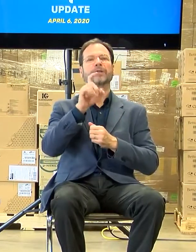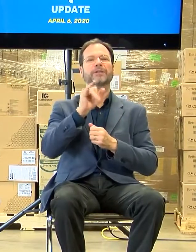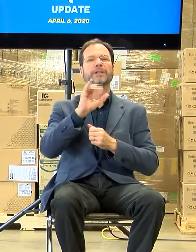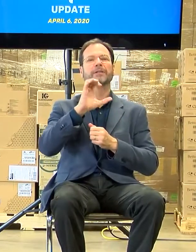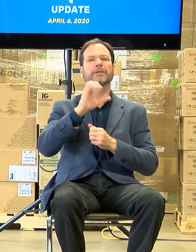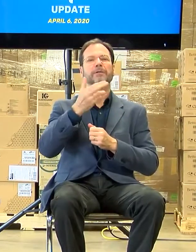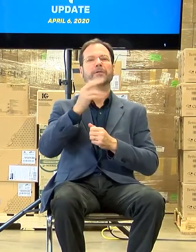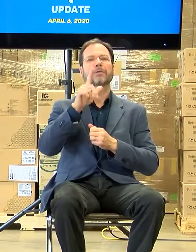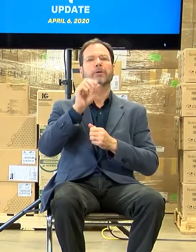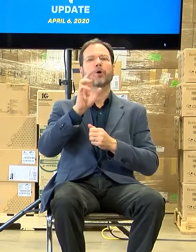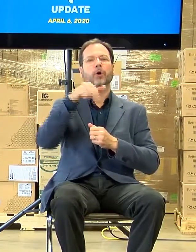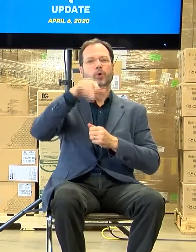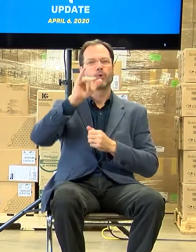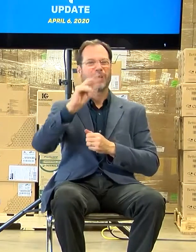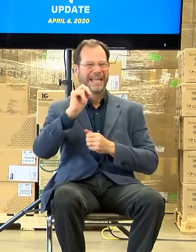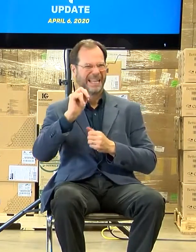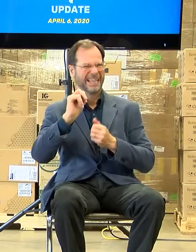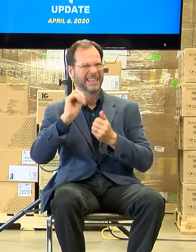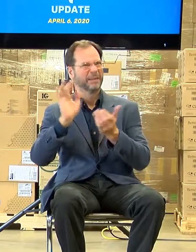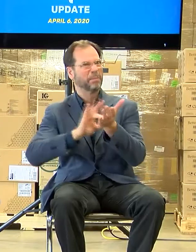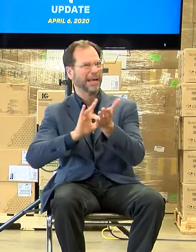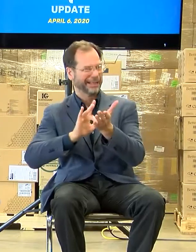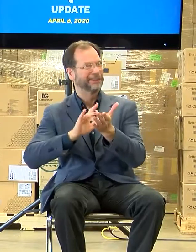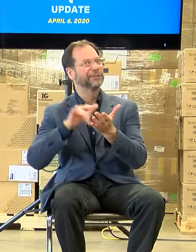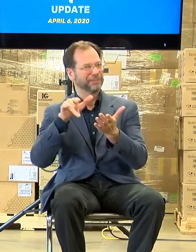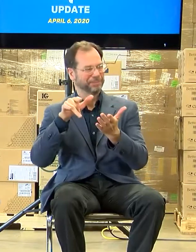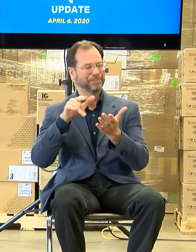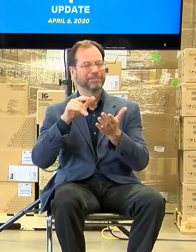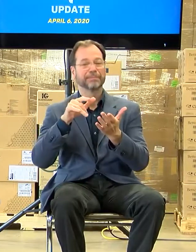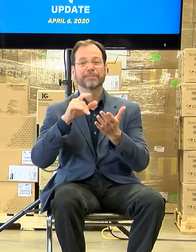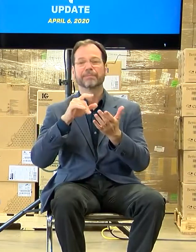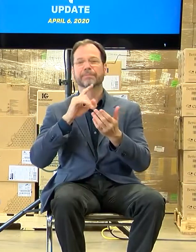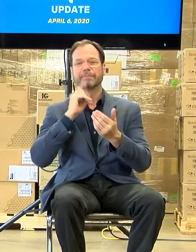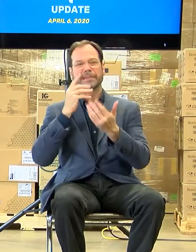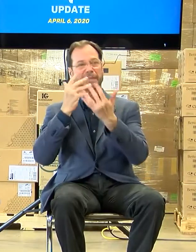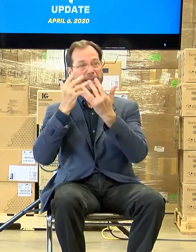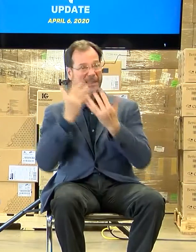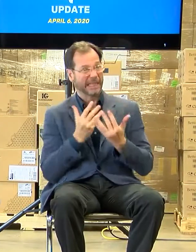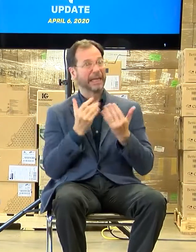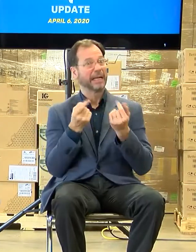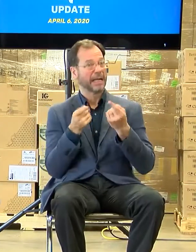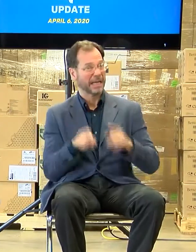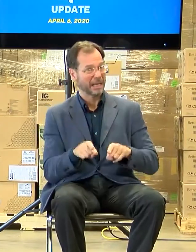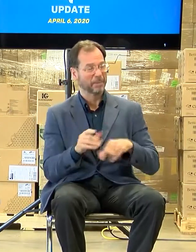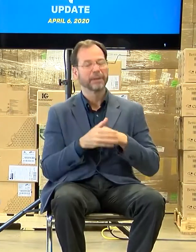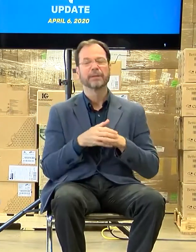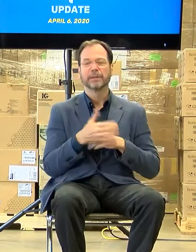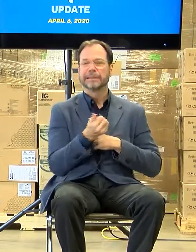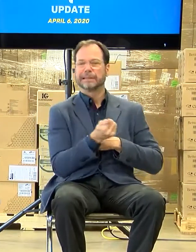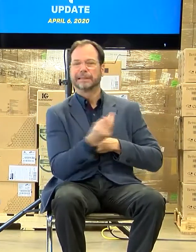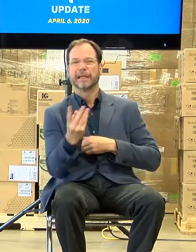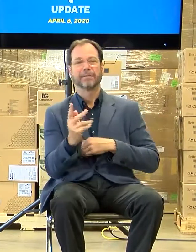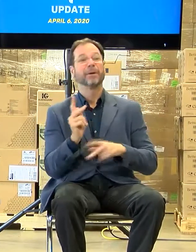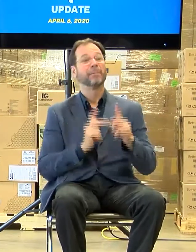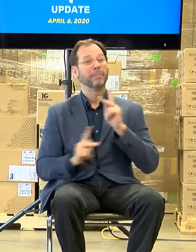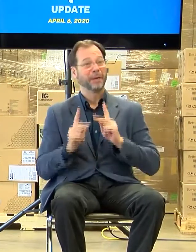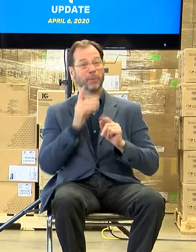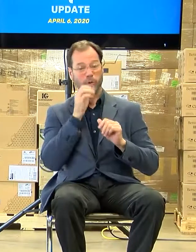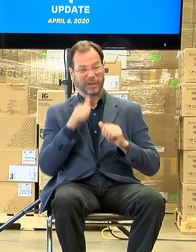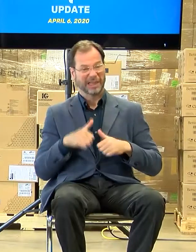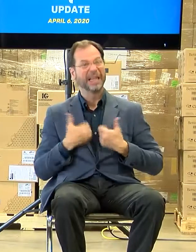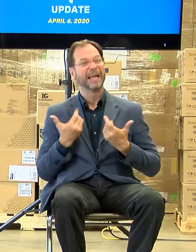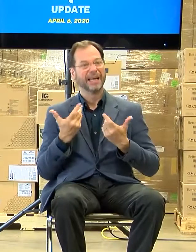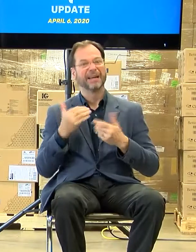hydroxychloroquine. There's been an unfortunate identification of a number of residents at